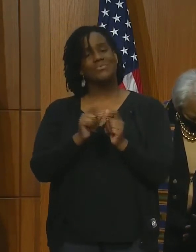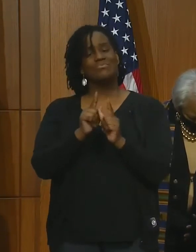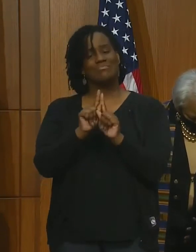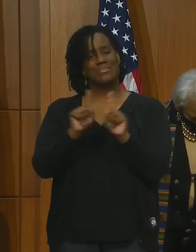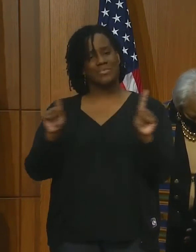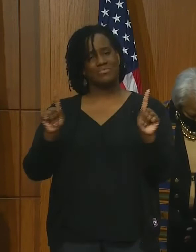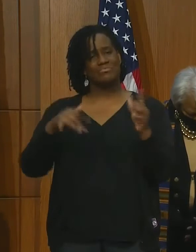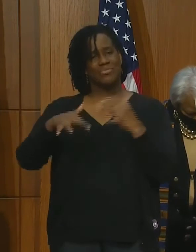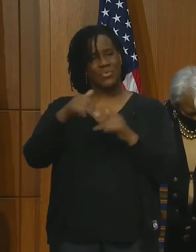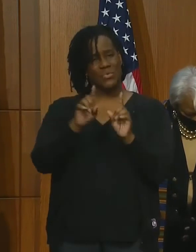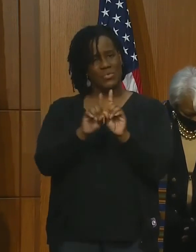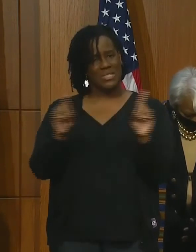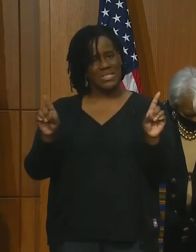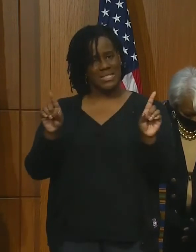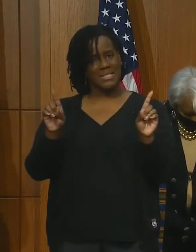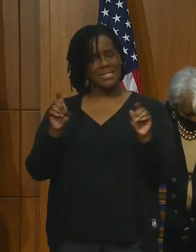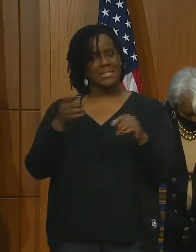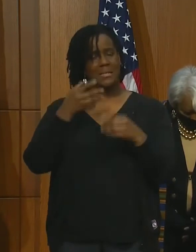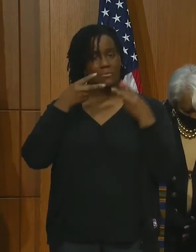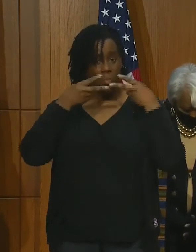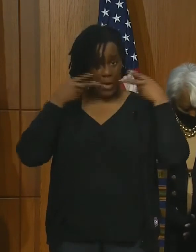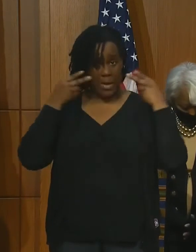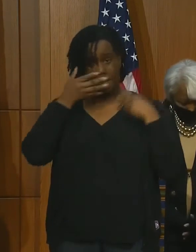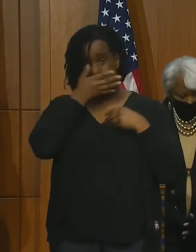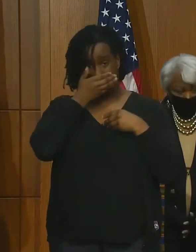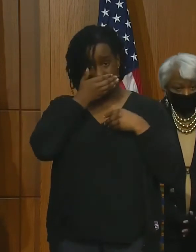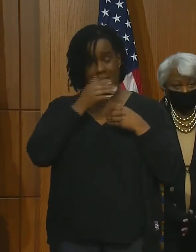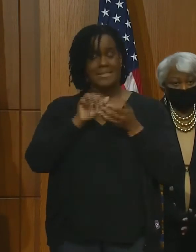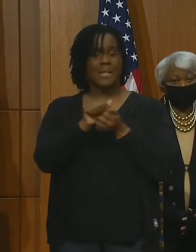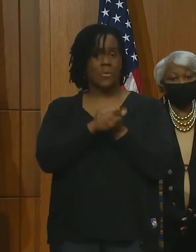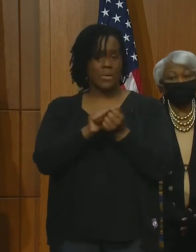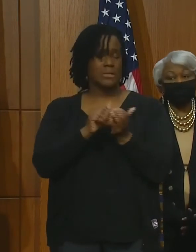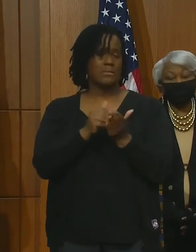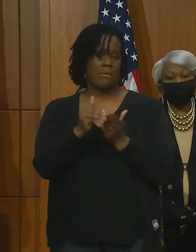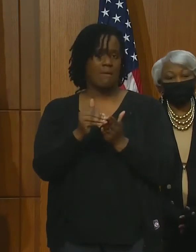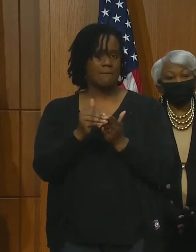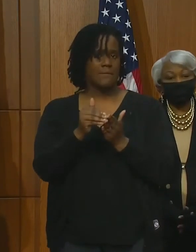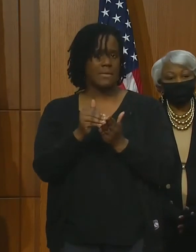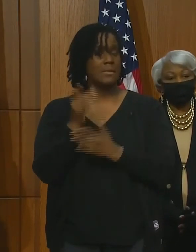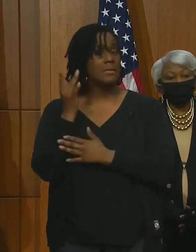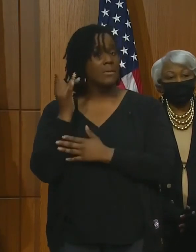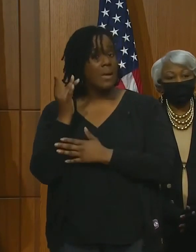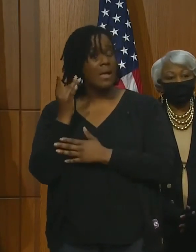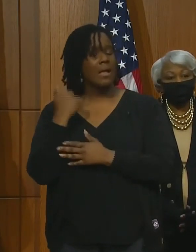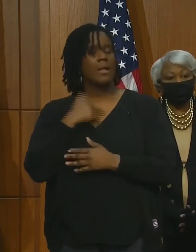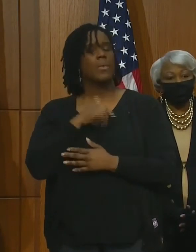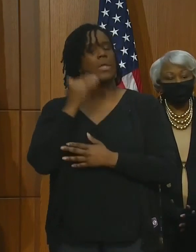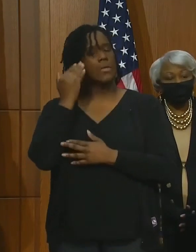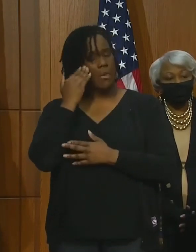distancing, wear face coverings, and wash your hands frequently because we know that these things work.